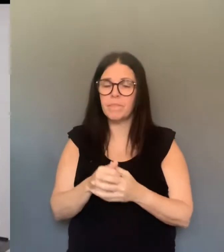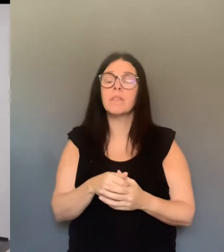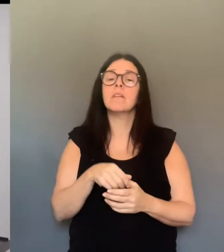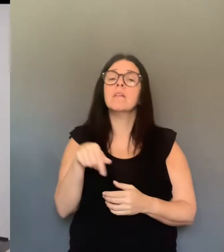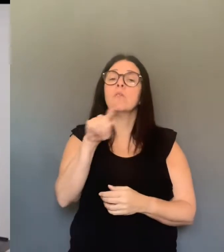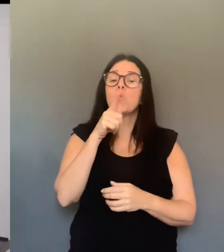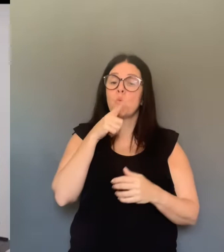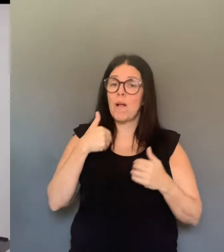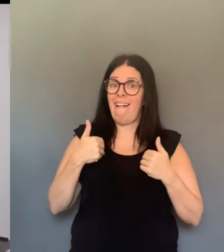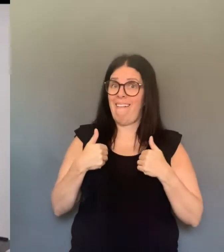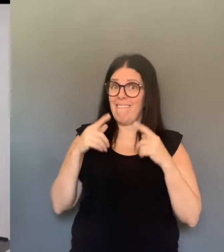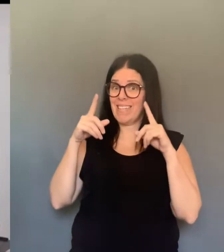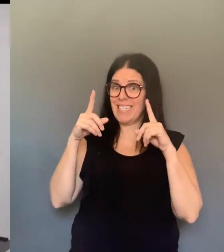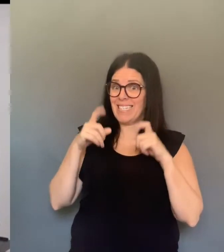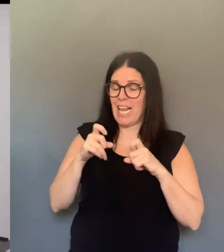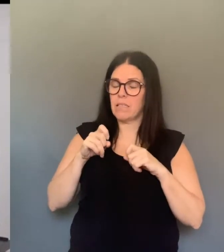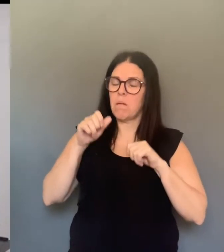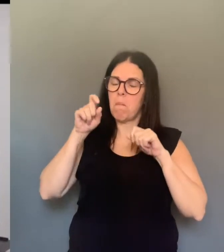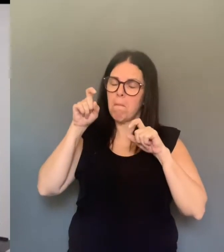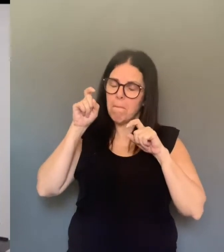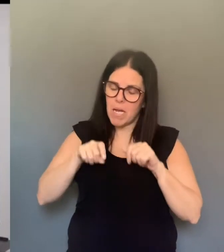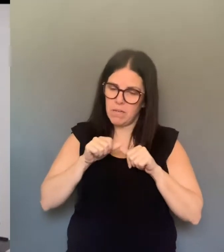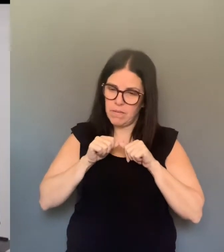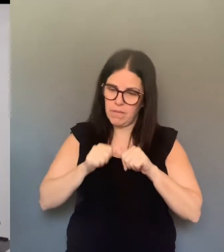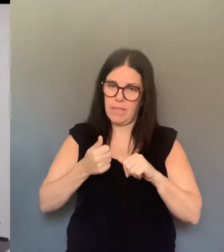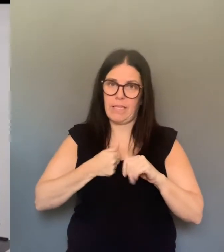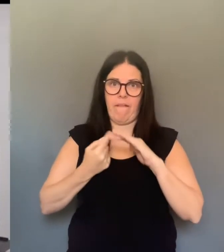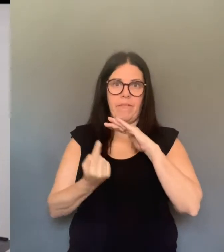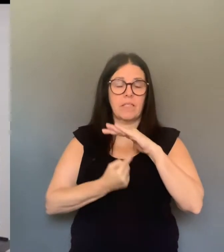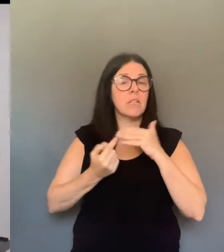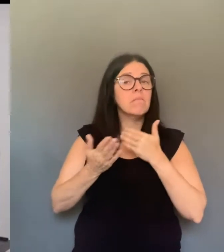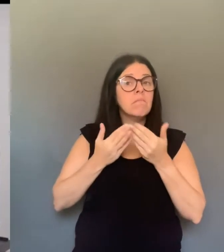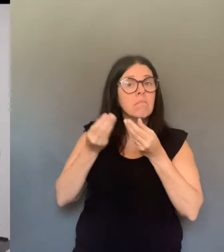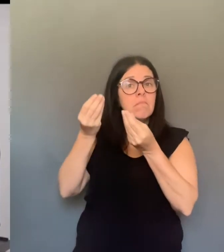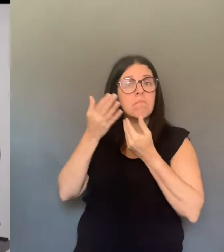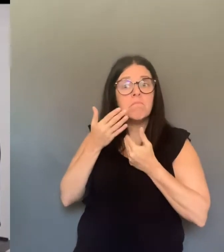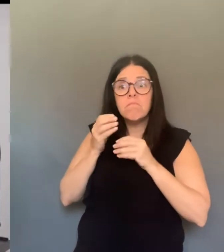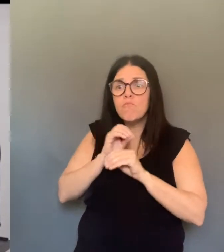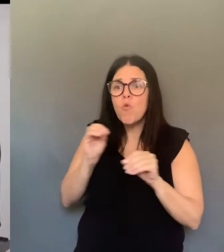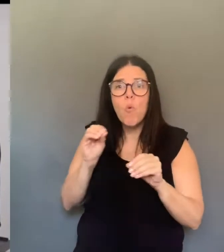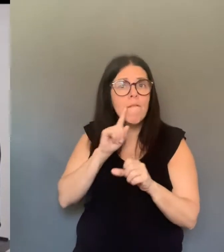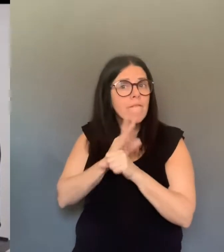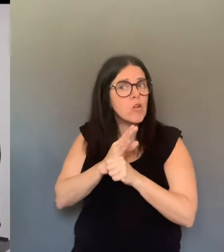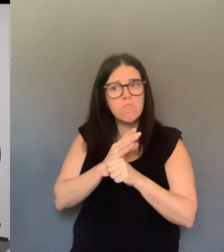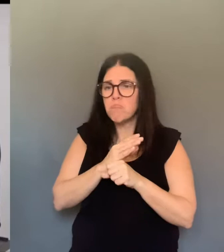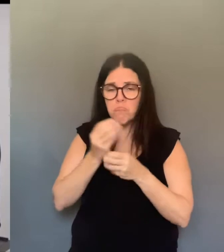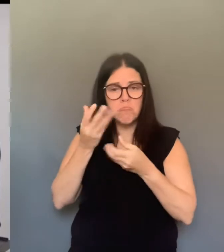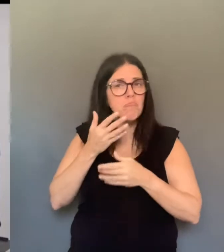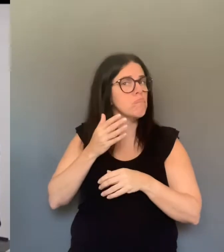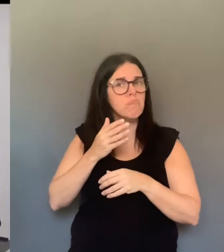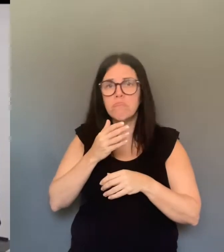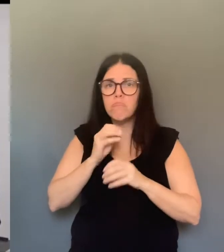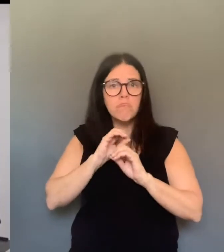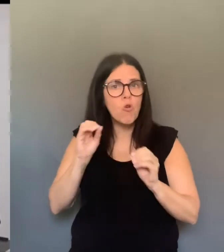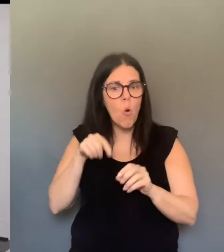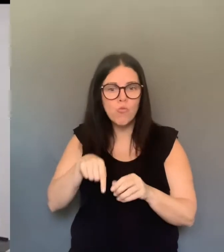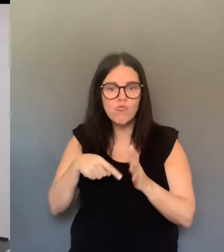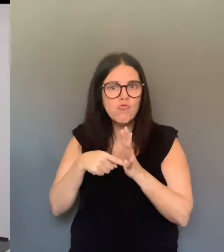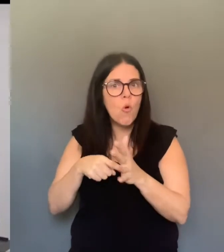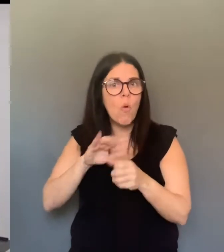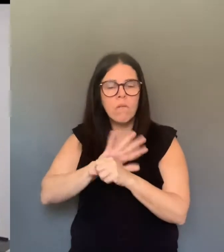1,237 individuals have been tested for COVID-19, and of those tested, 268 tests are pending.